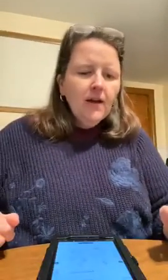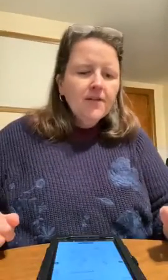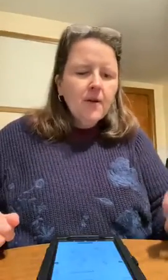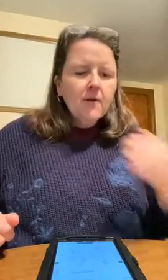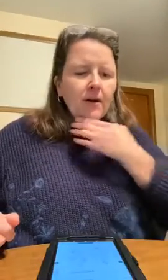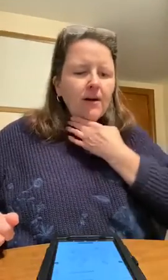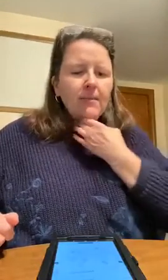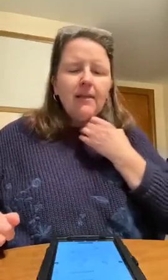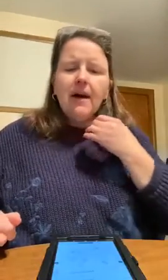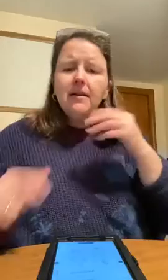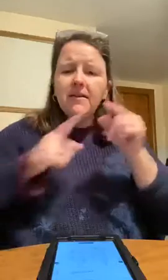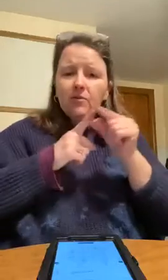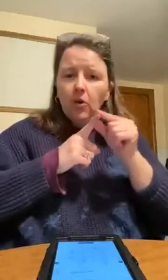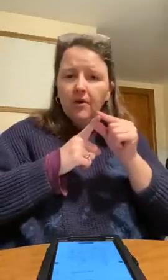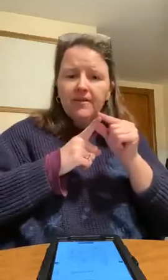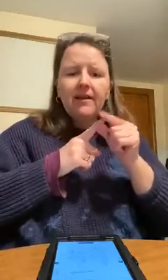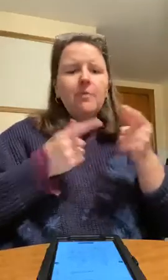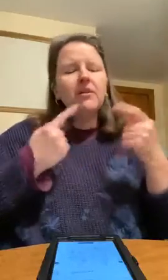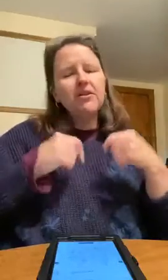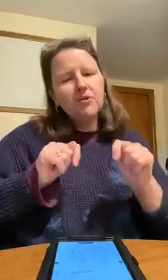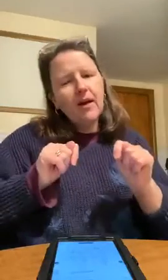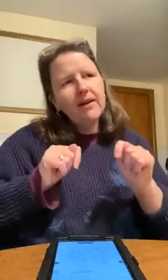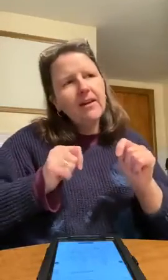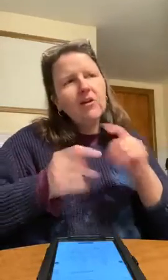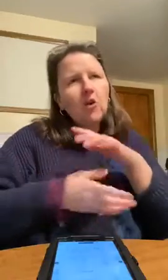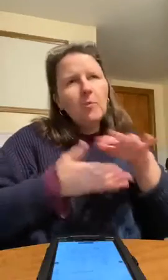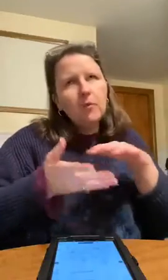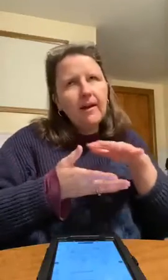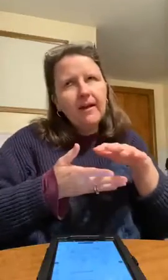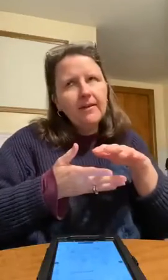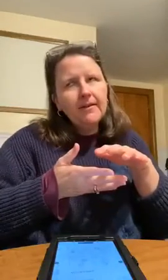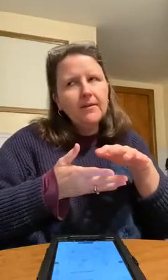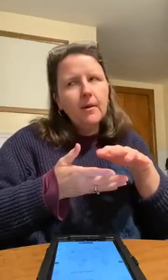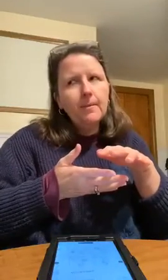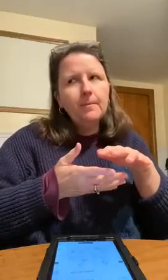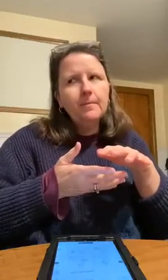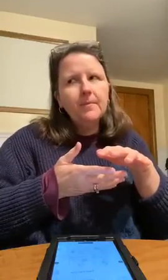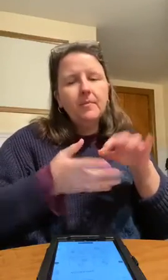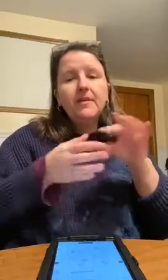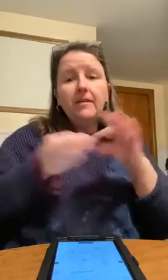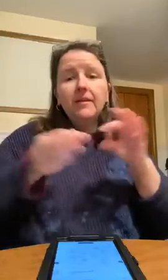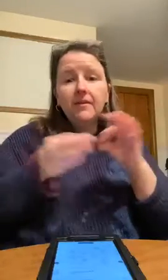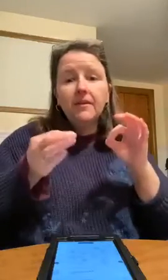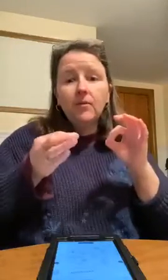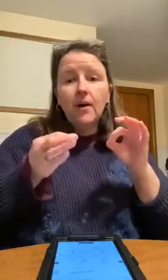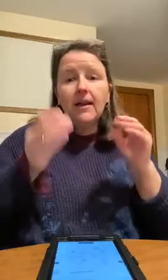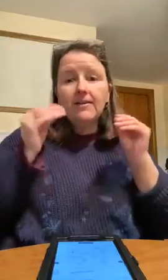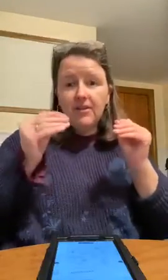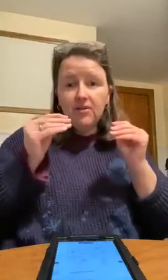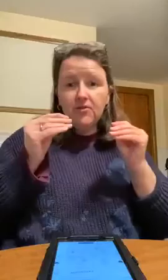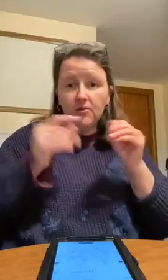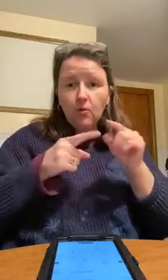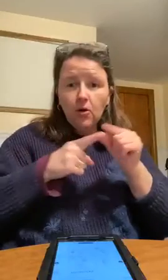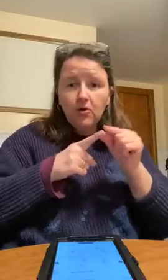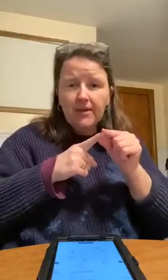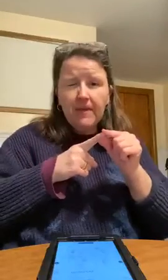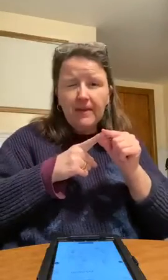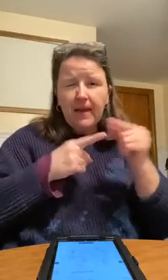So a lot of these words, and I'm going to try to incorporate some sentences while I teach you the words. I think I've kind of